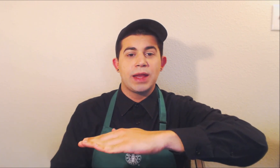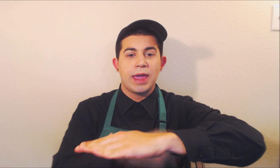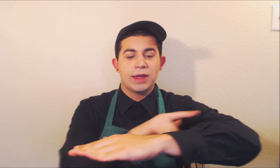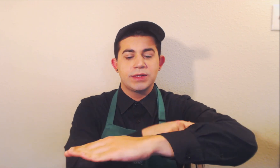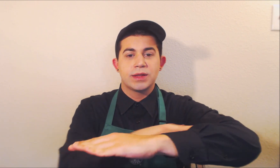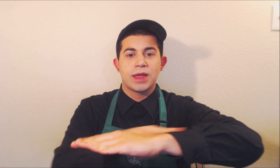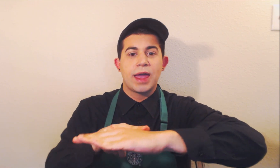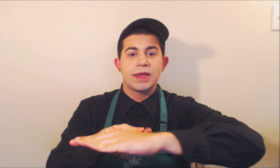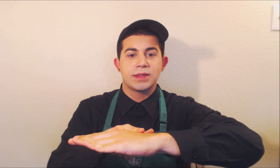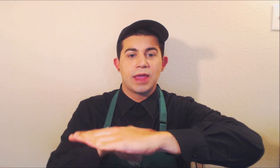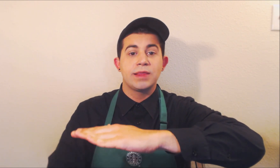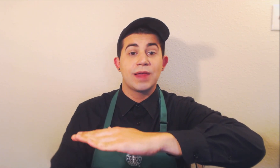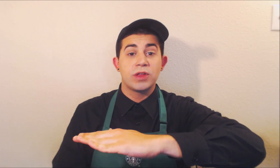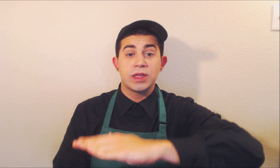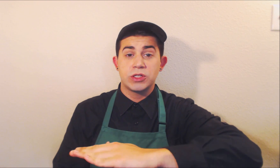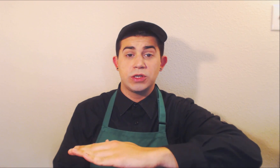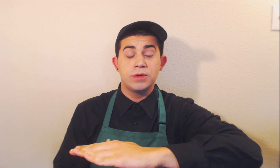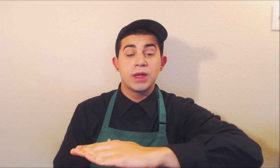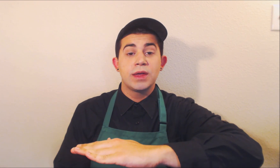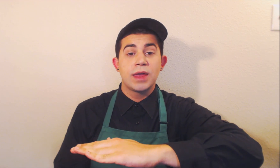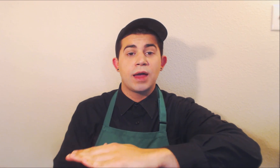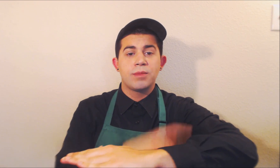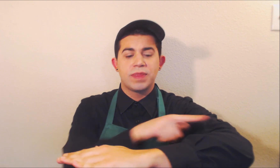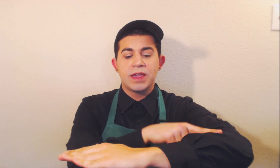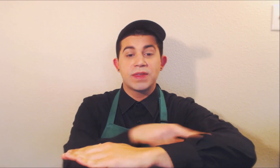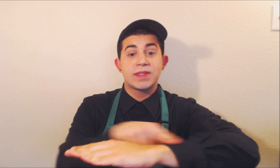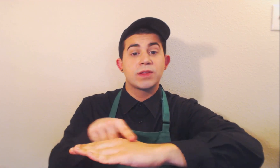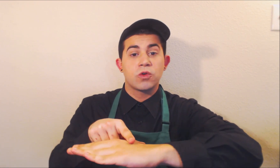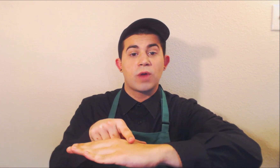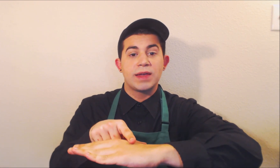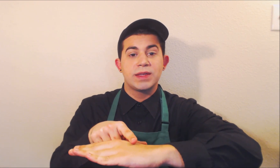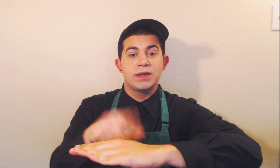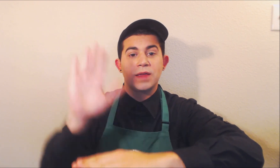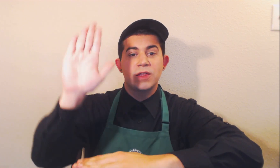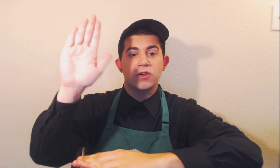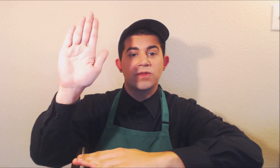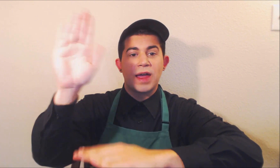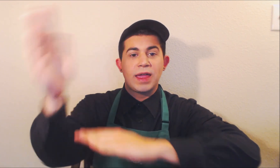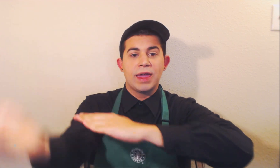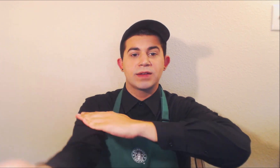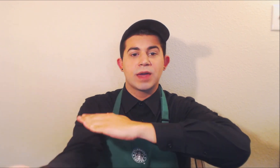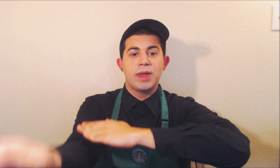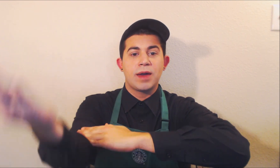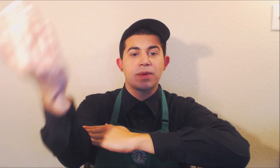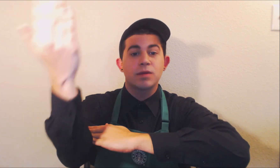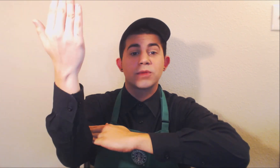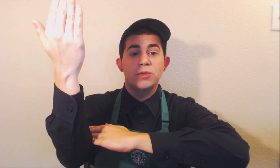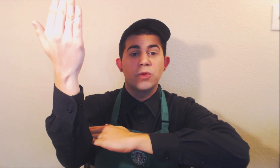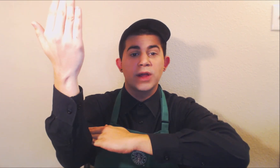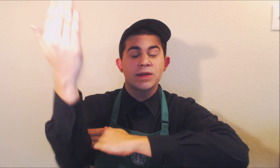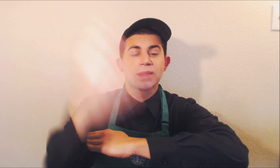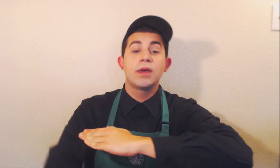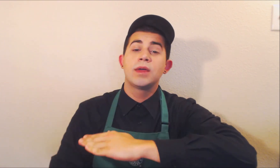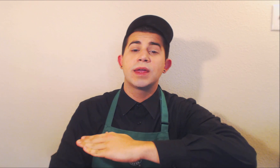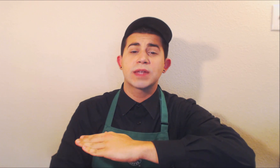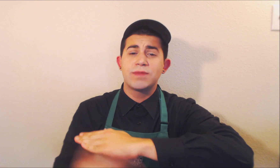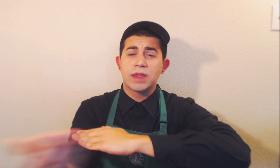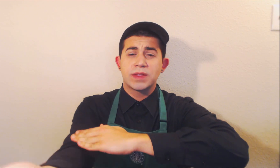non-dominant hand and level it to you. Think of this as the horizon, and then your flat hand coming up. Good morning. It's kind of like the